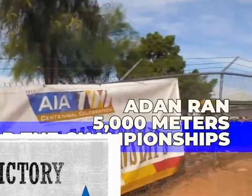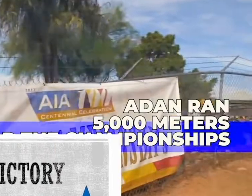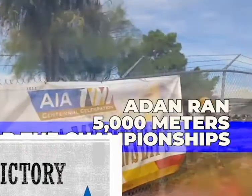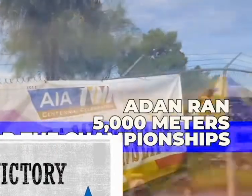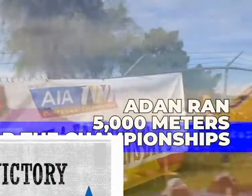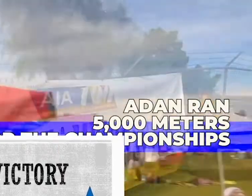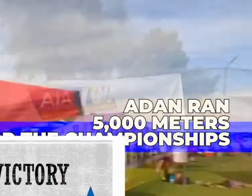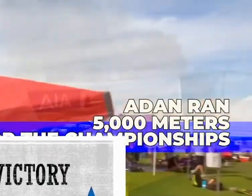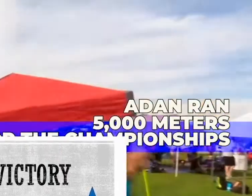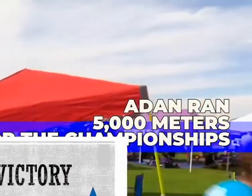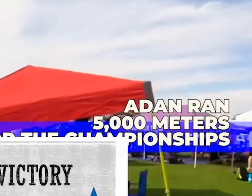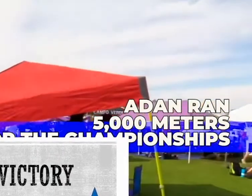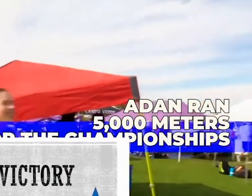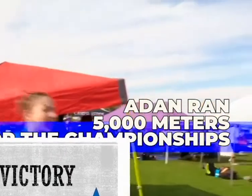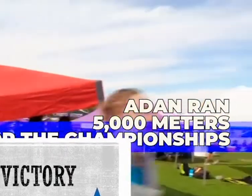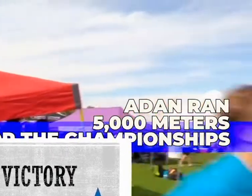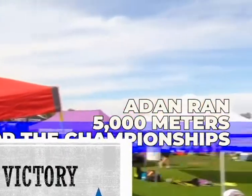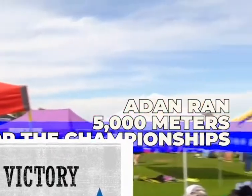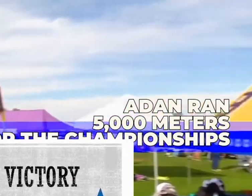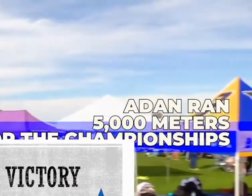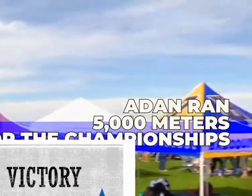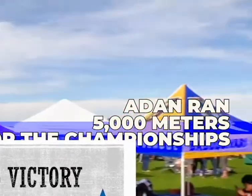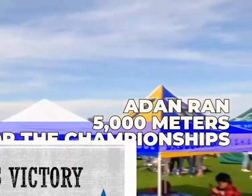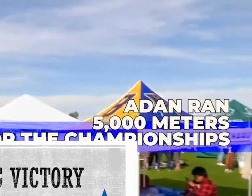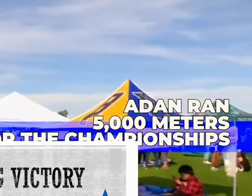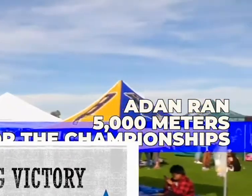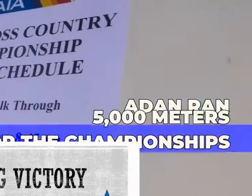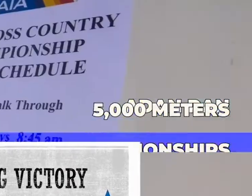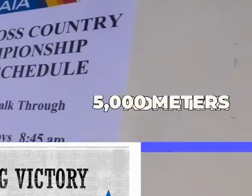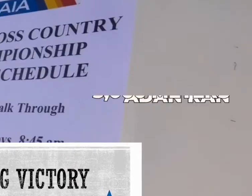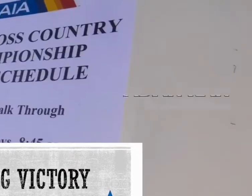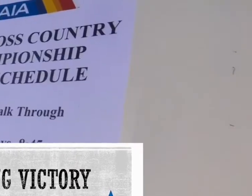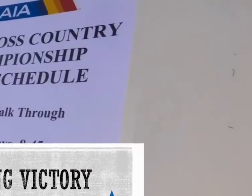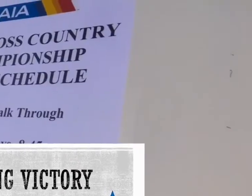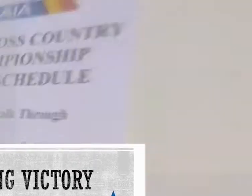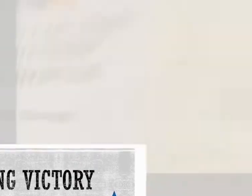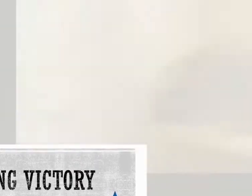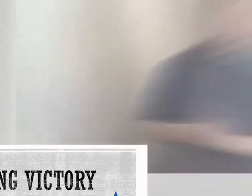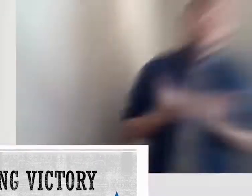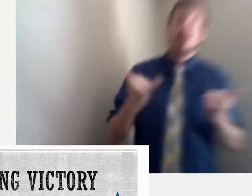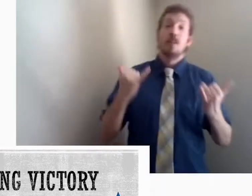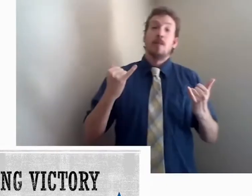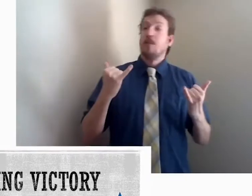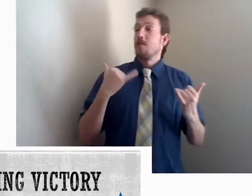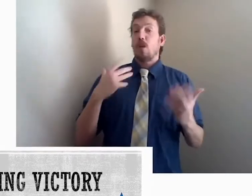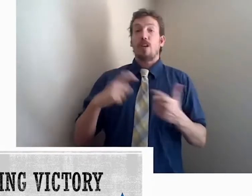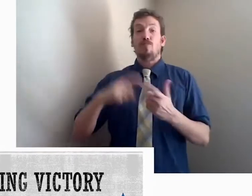Adon ran 5,000 meters in the championships. The words pursuing victory with honor.